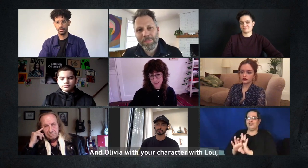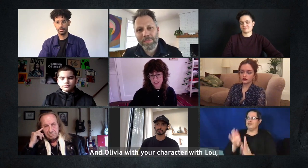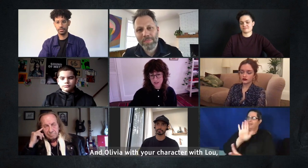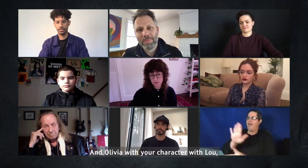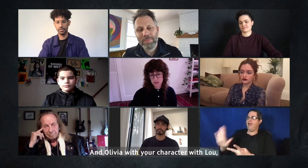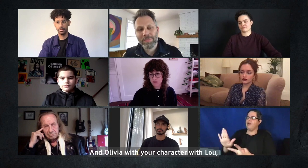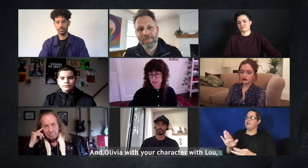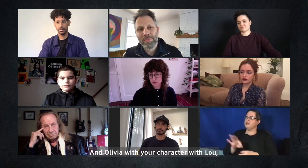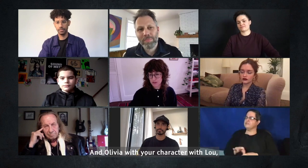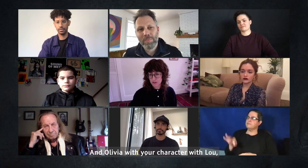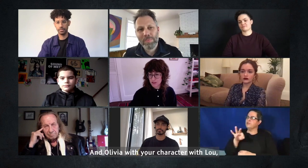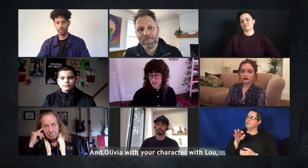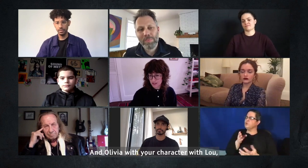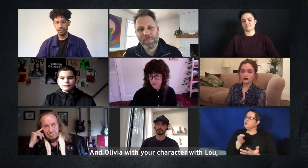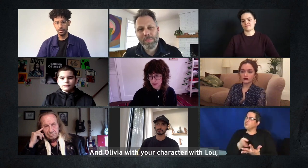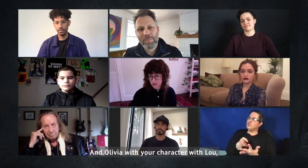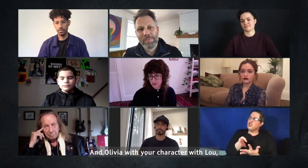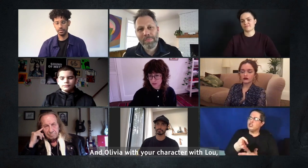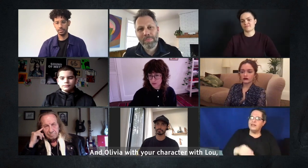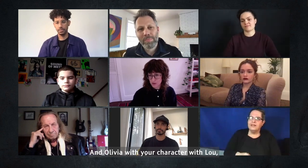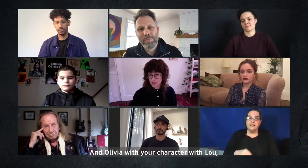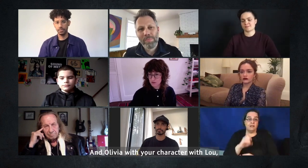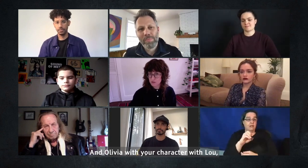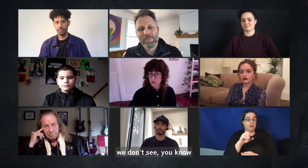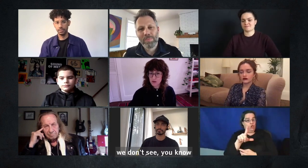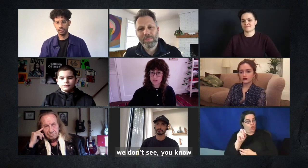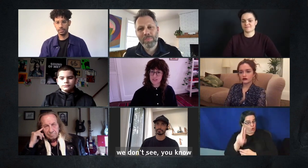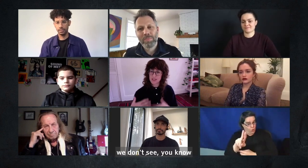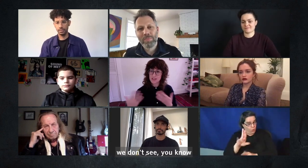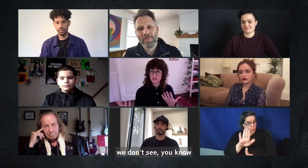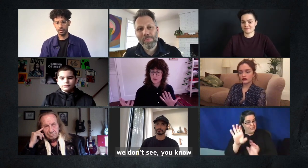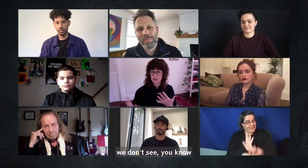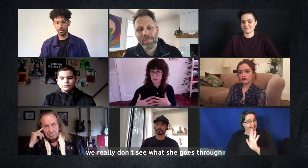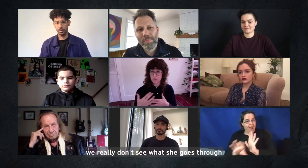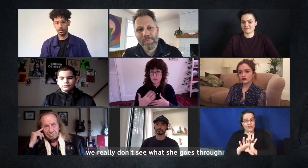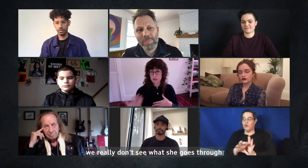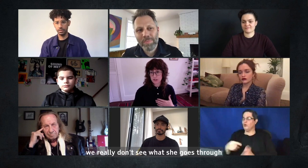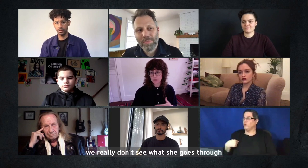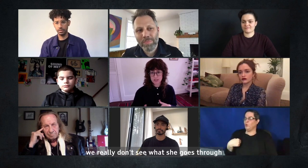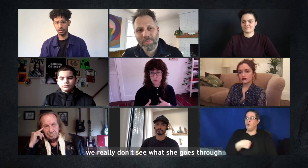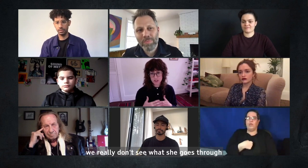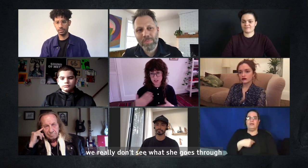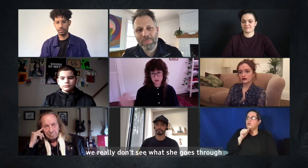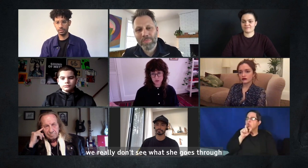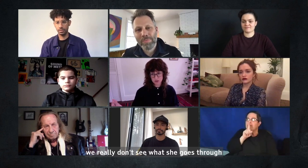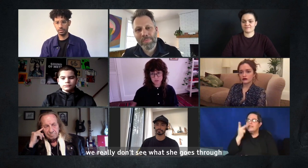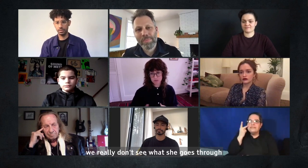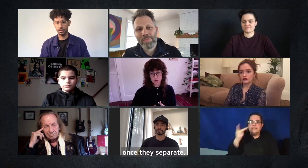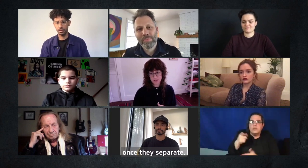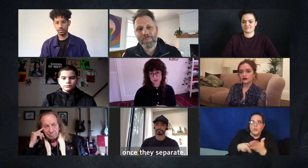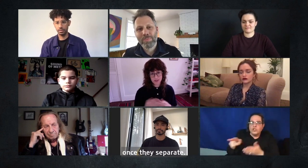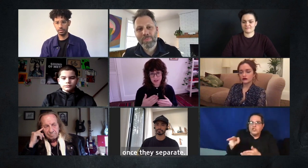And Olivia, with your character, with Lou, we don't see, you know, we really don't see what she goes